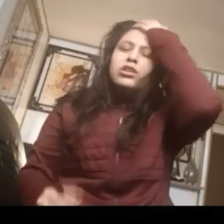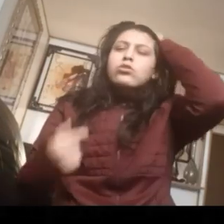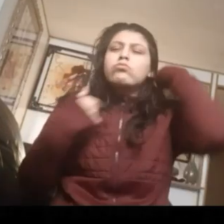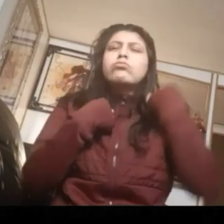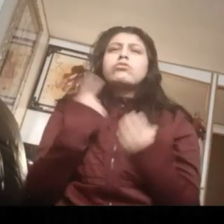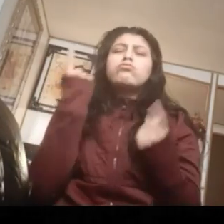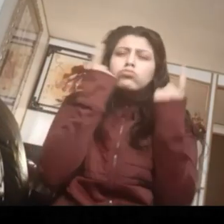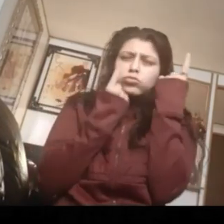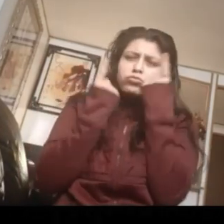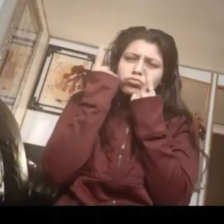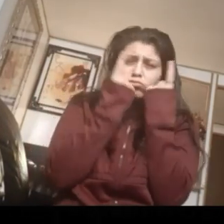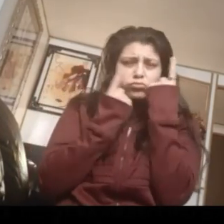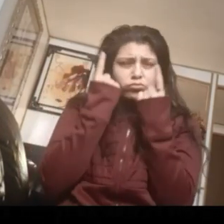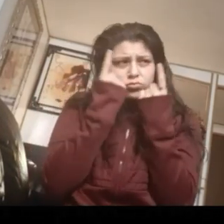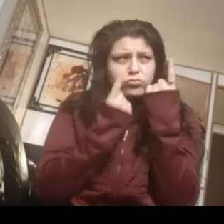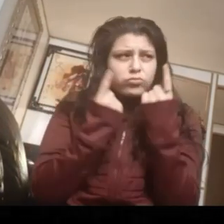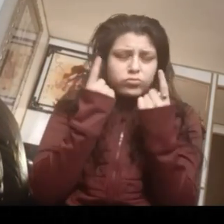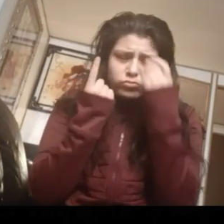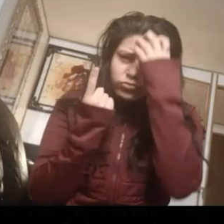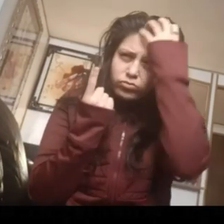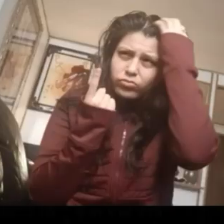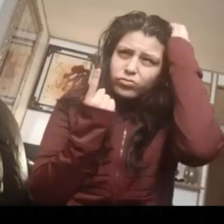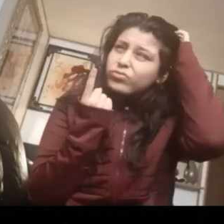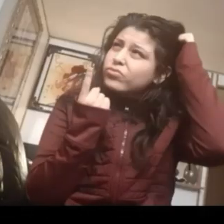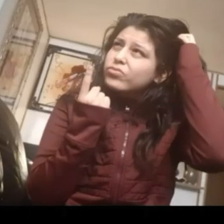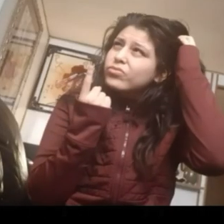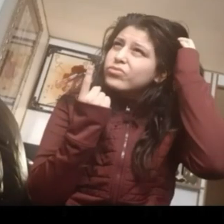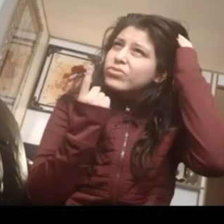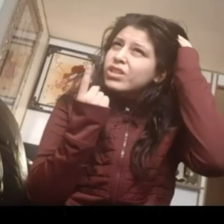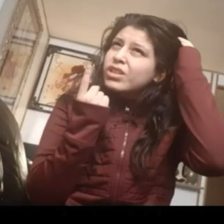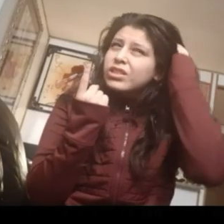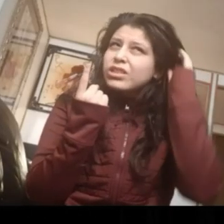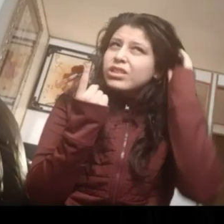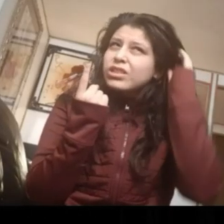And that is college math theory.